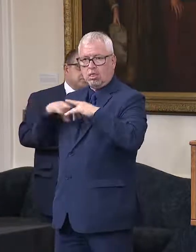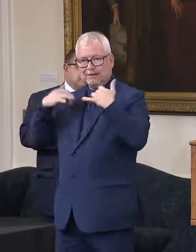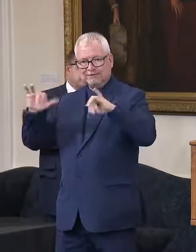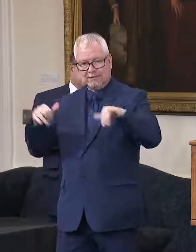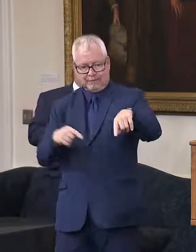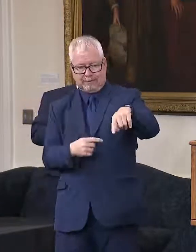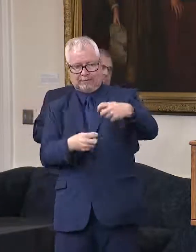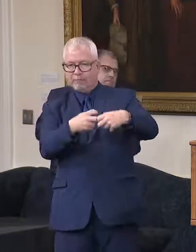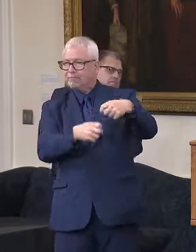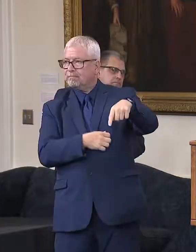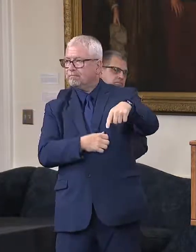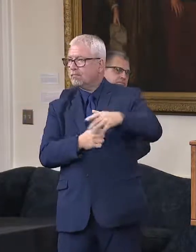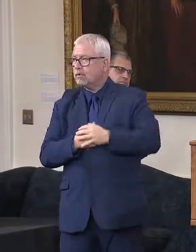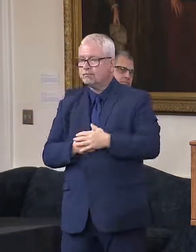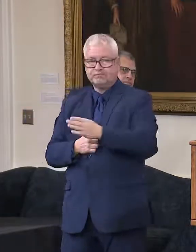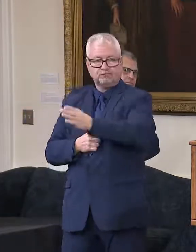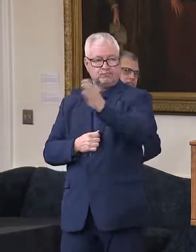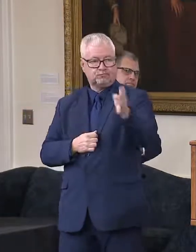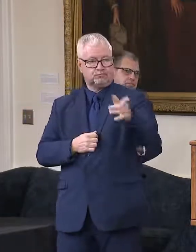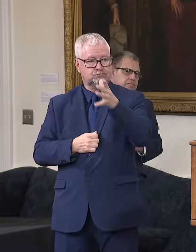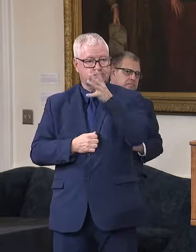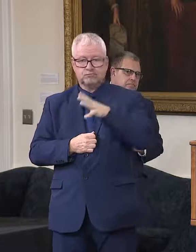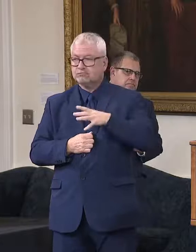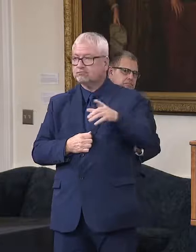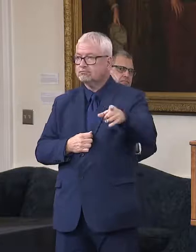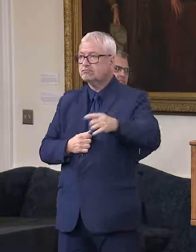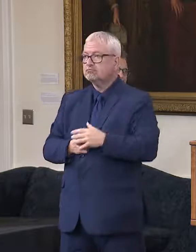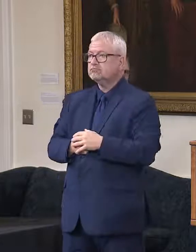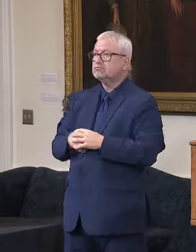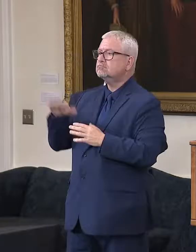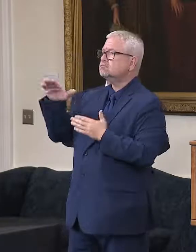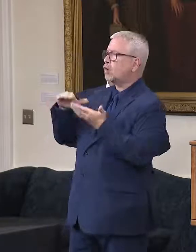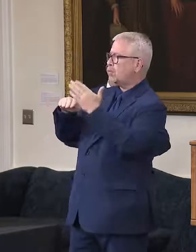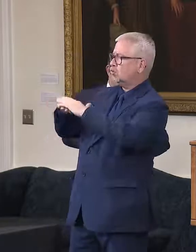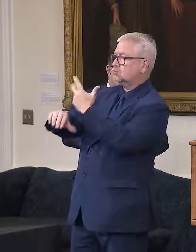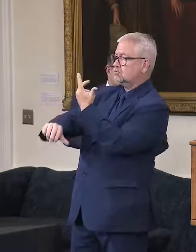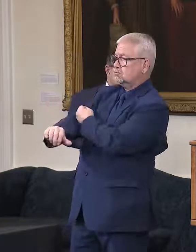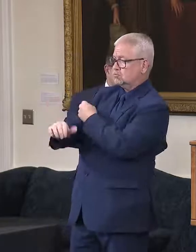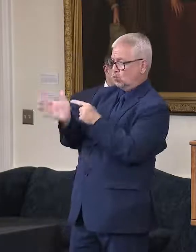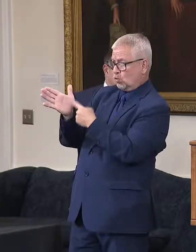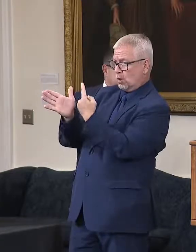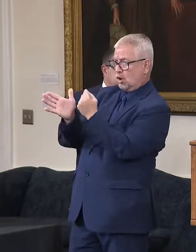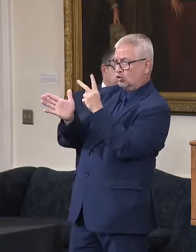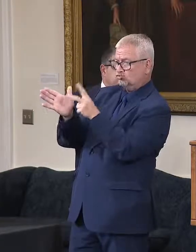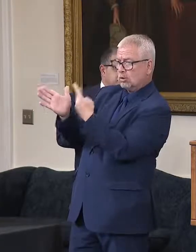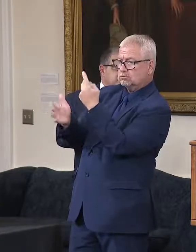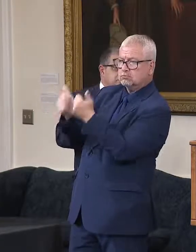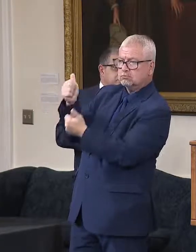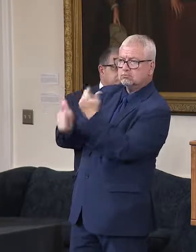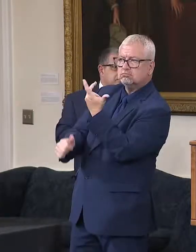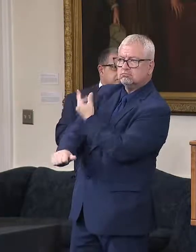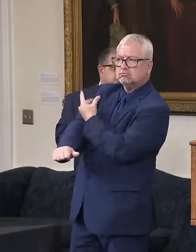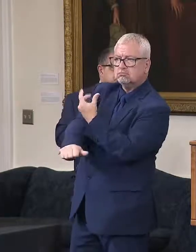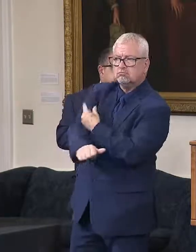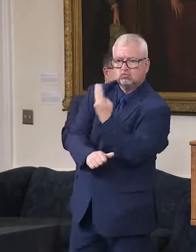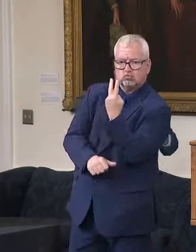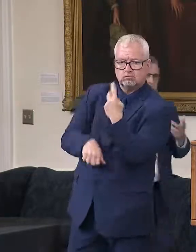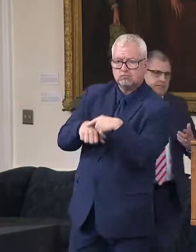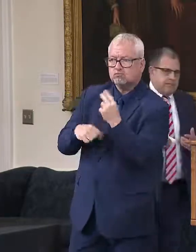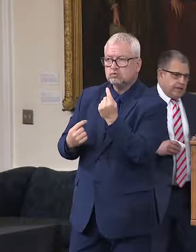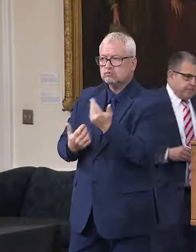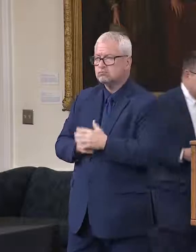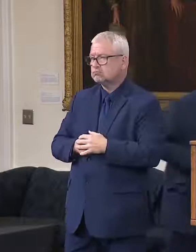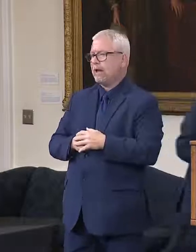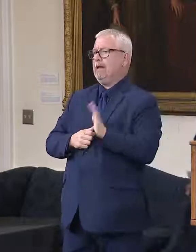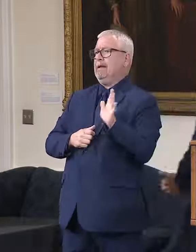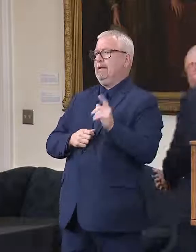rule. Governor Hogan, is the booster a single dosage or is it a double dose like the initial vaccine? I'll let maybe one of these